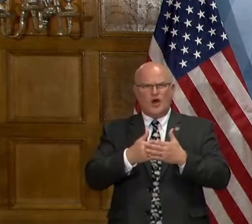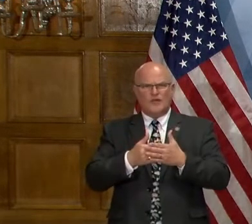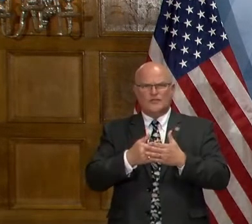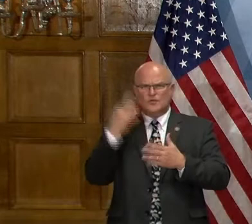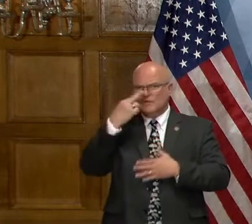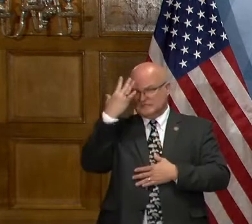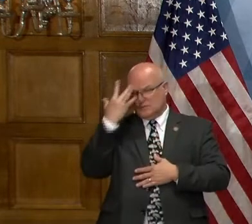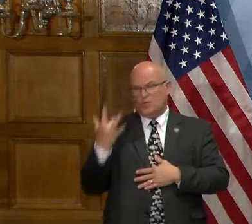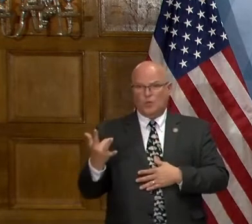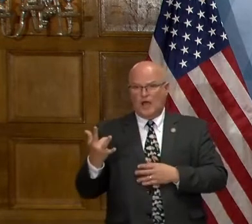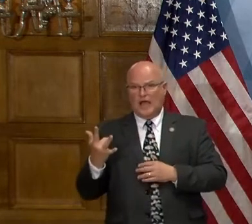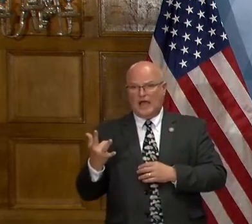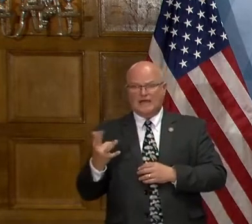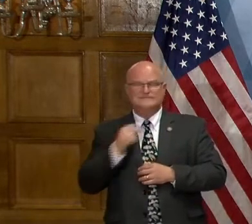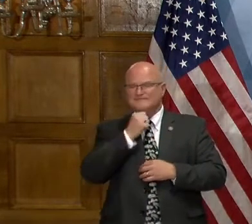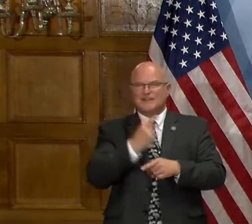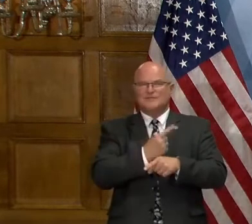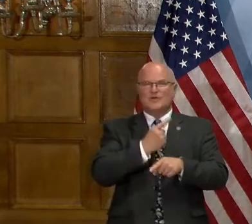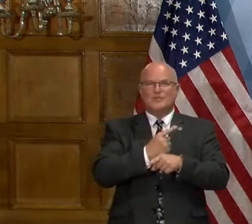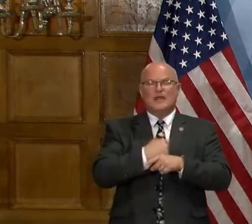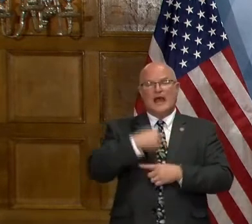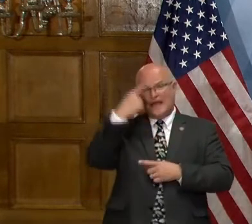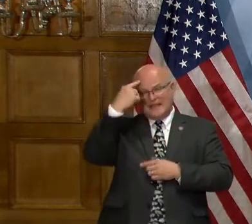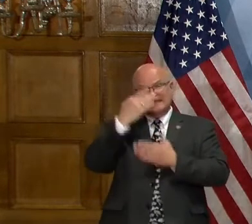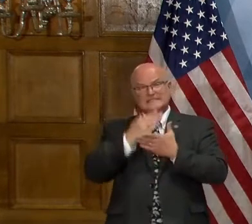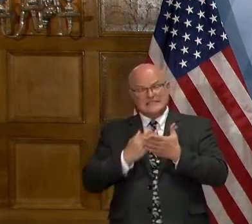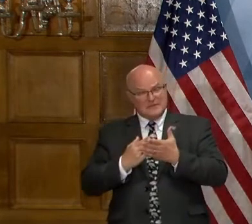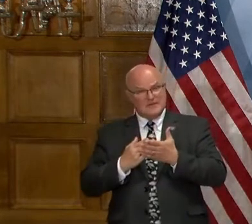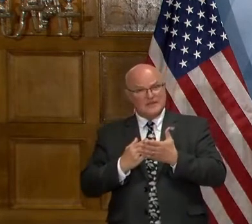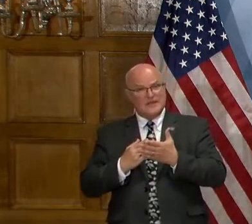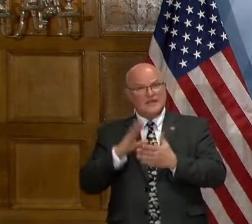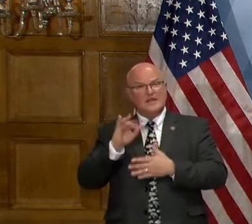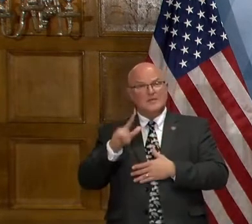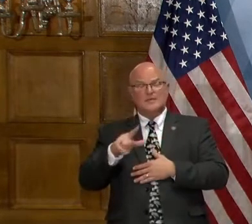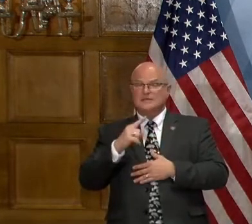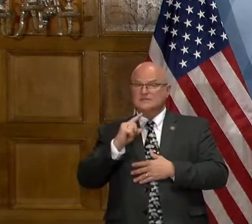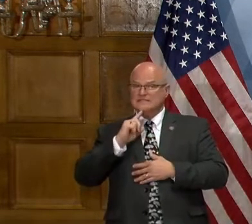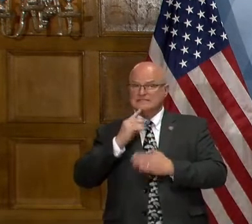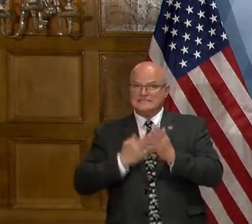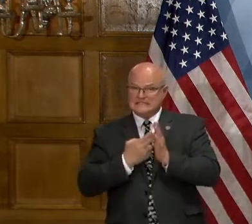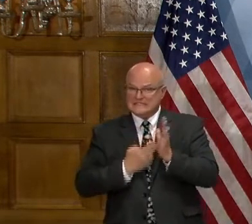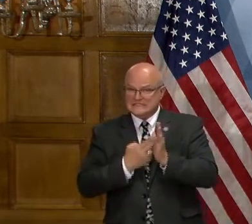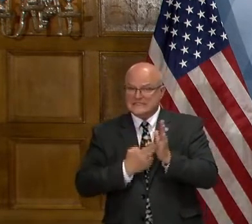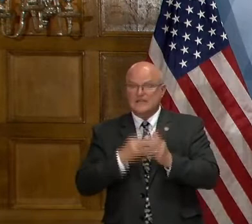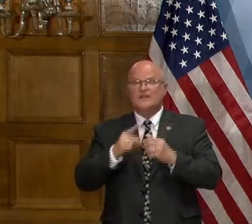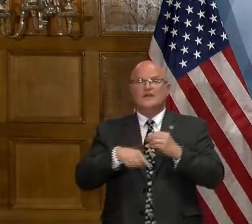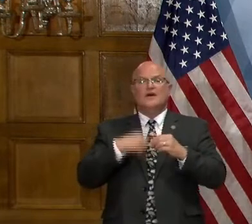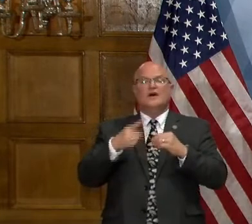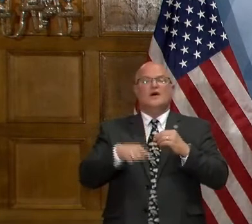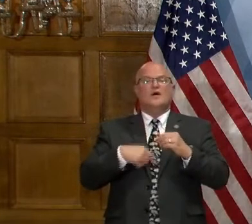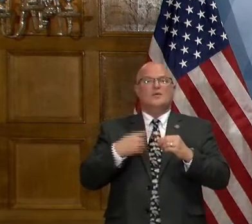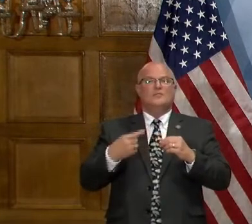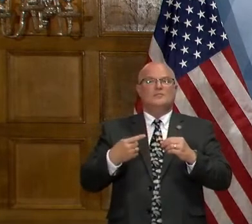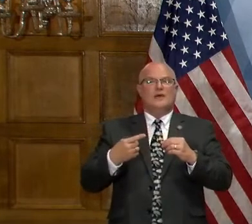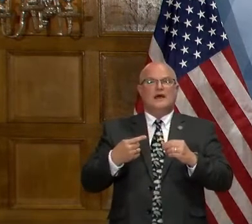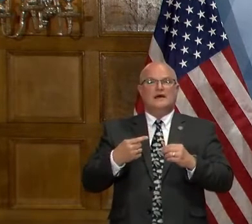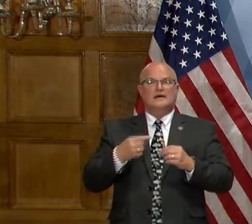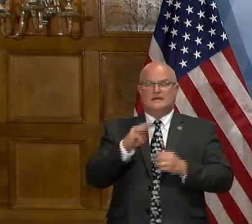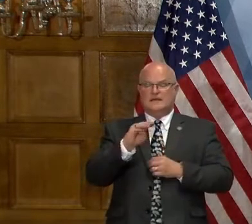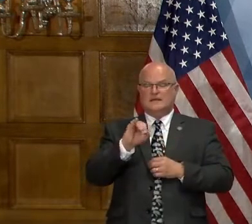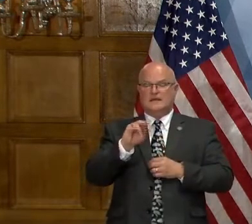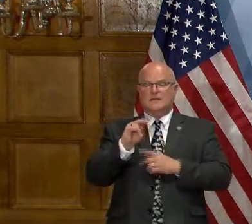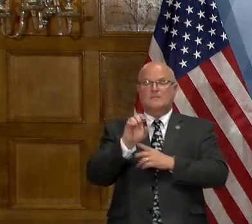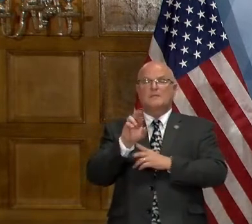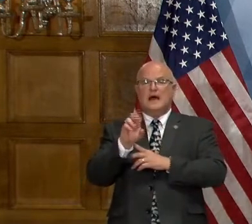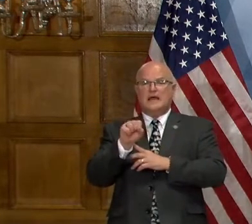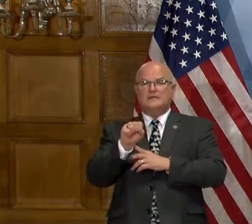motivations behind it. That wouldn't be appropriate. I think some of them are very sincere about minors and